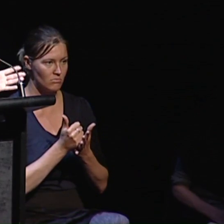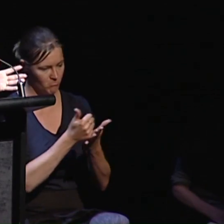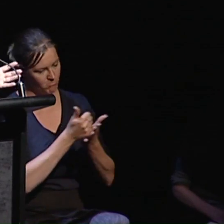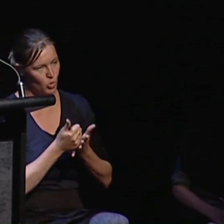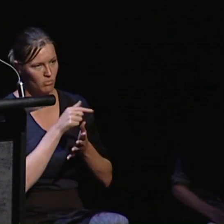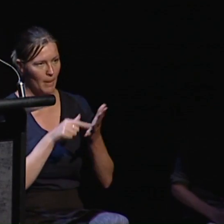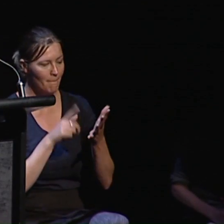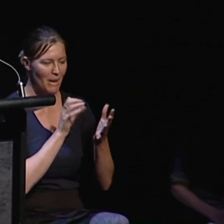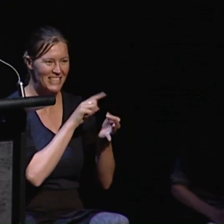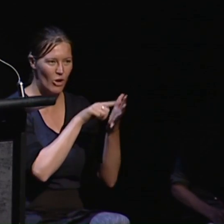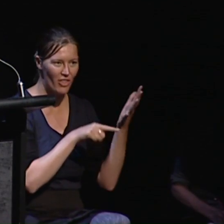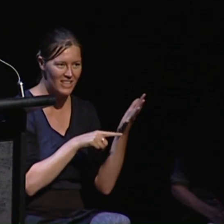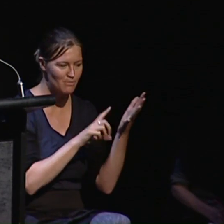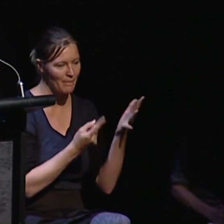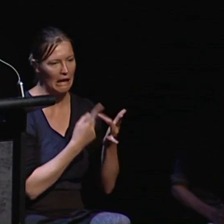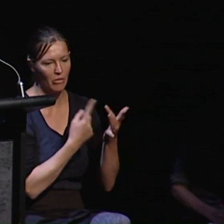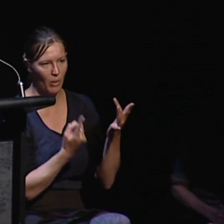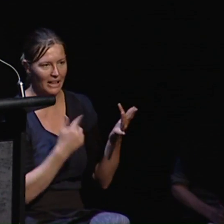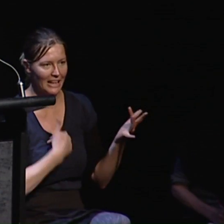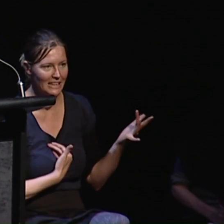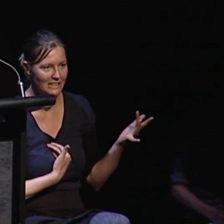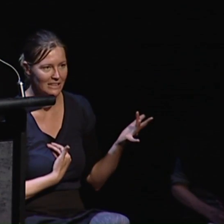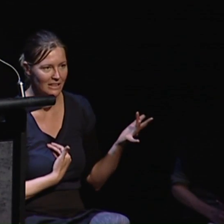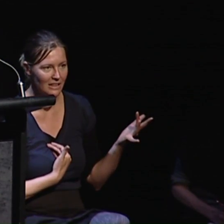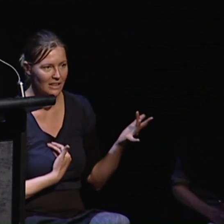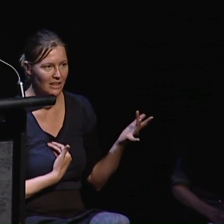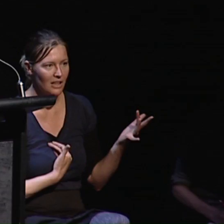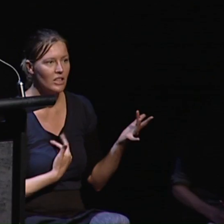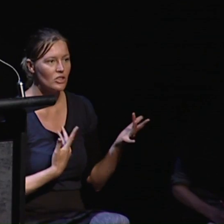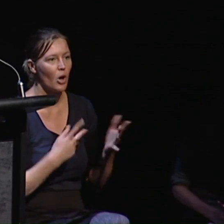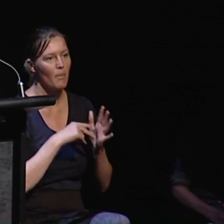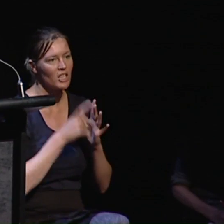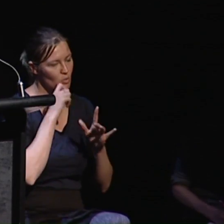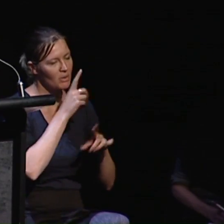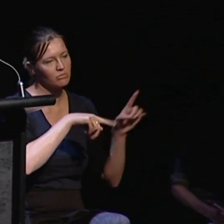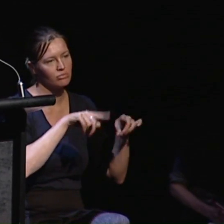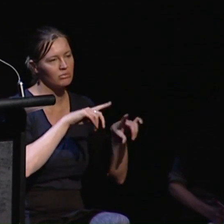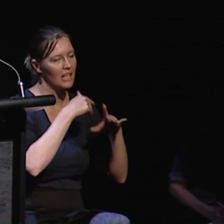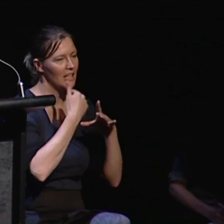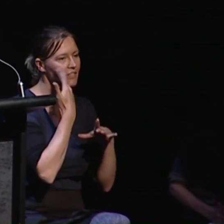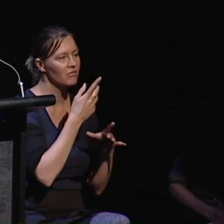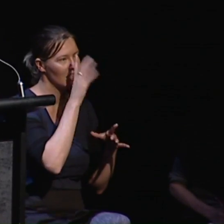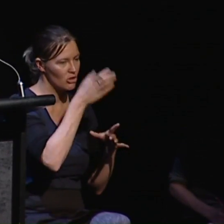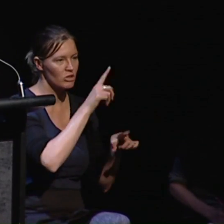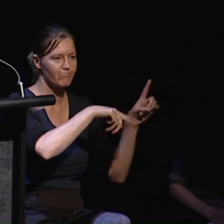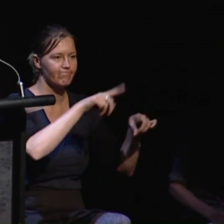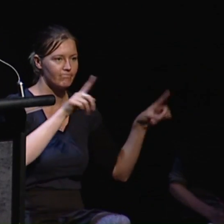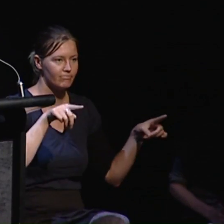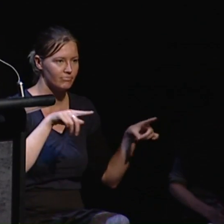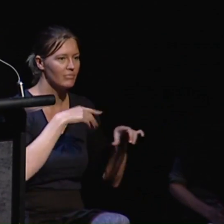5 options. That public policy discussion is going to look different in every country and in every context. But I